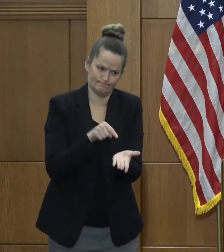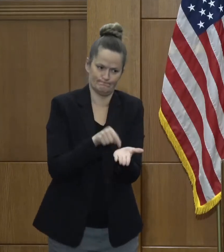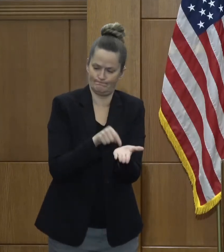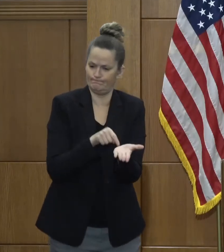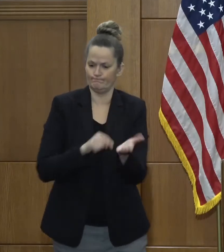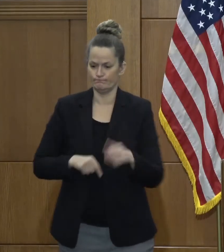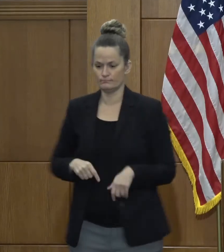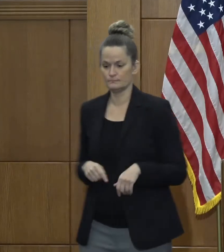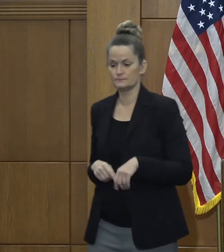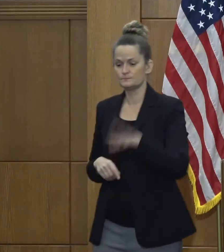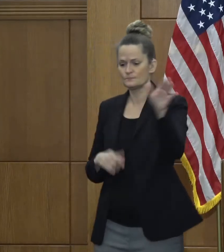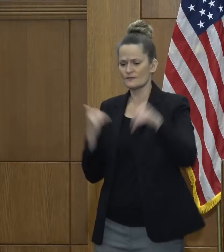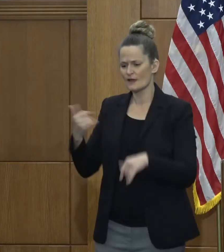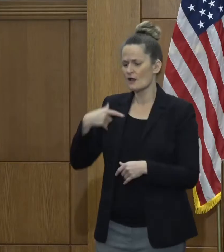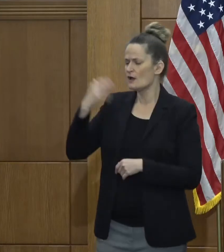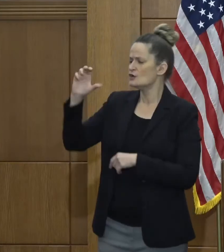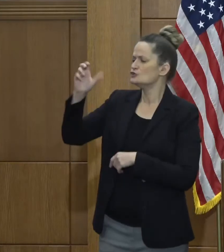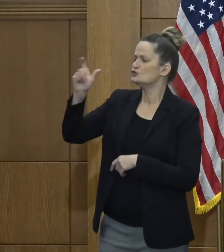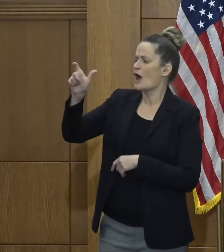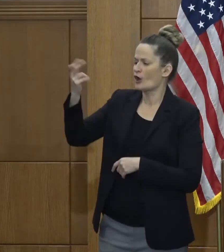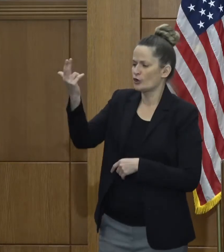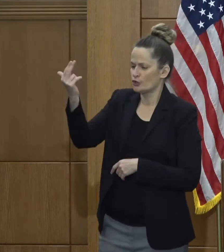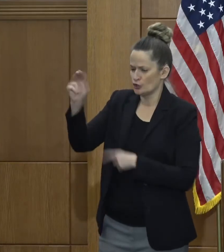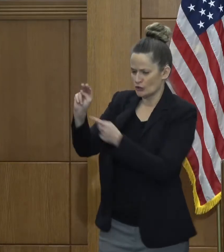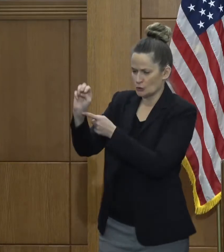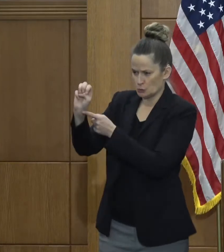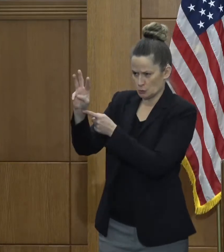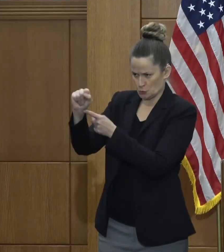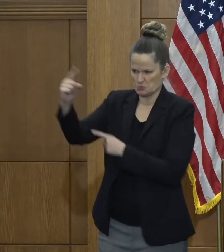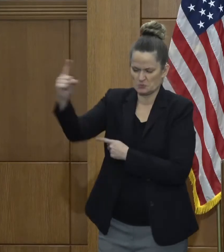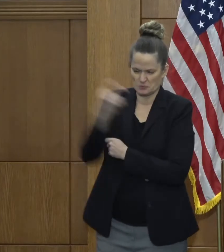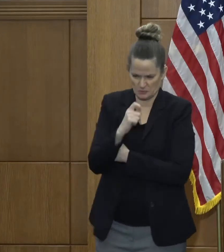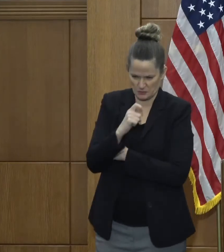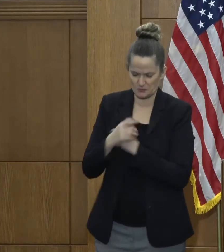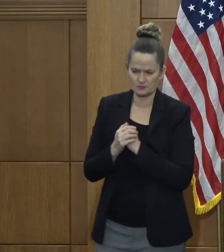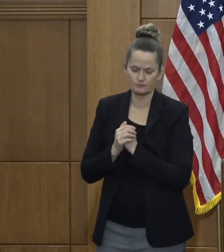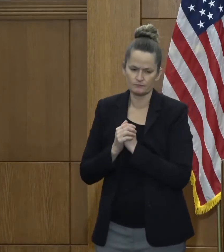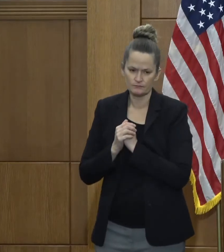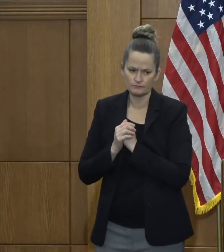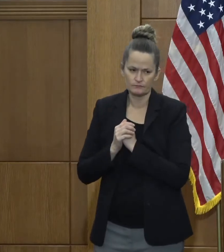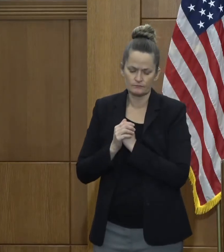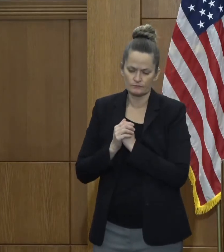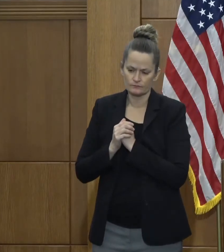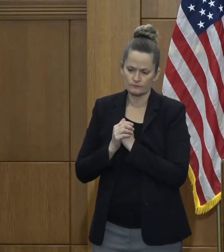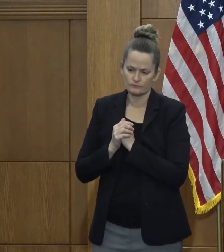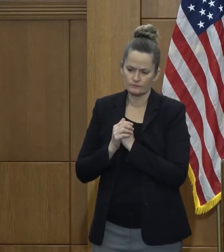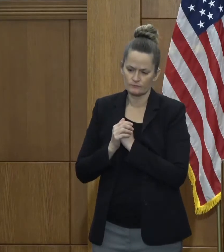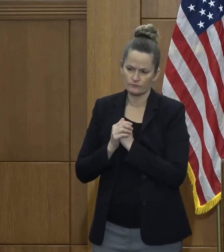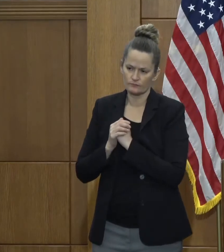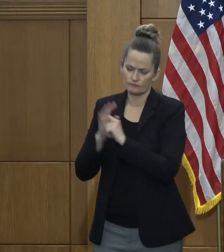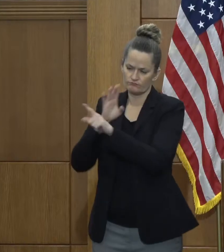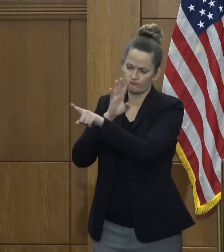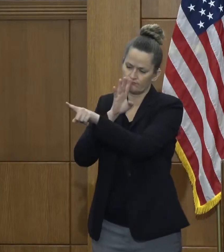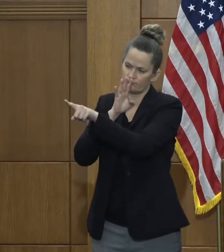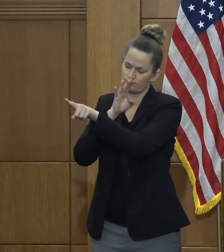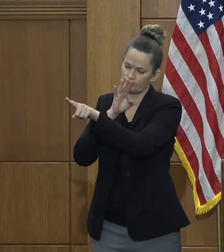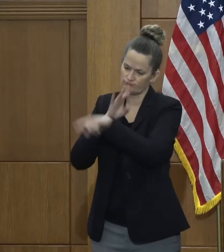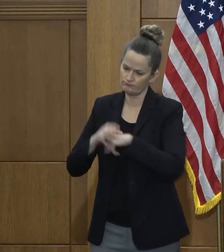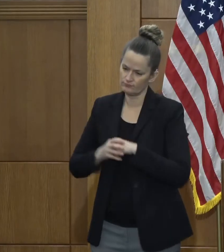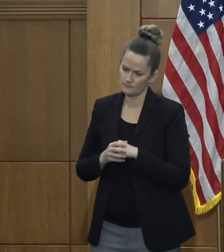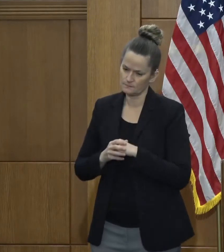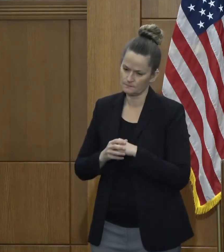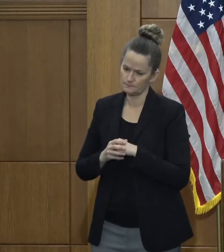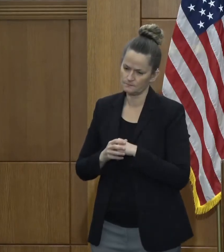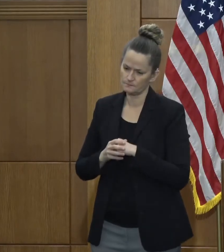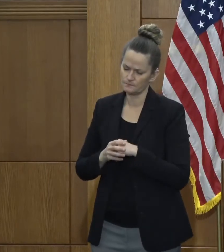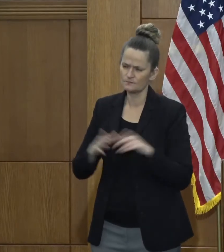Yes, can you hear me? Yep. Okay, in the wake of the voters who were removed from the